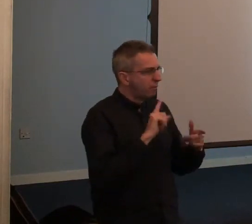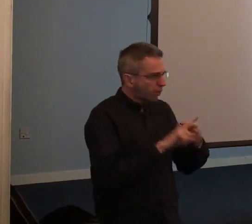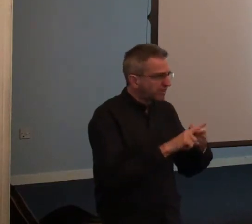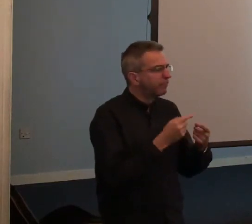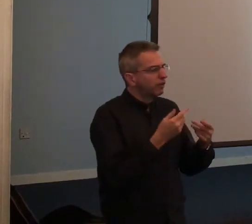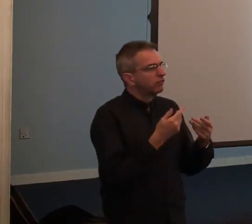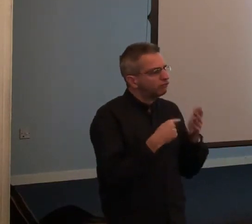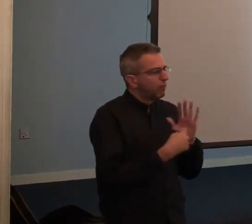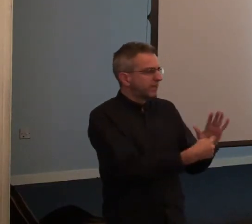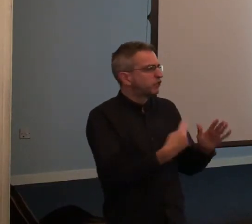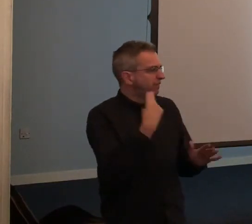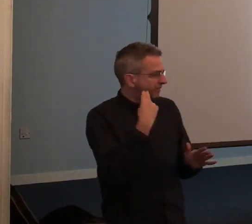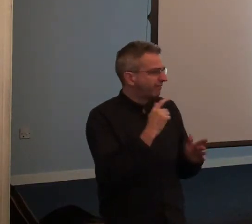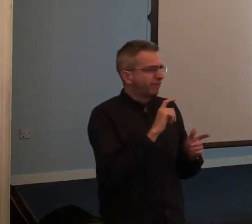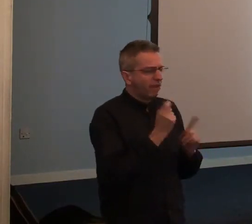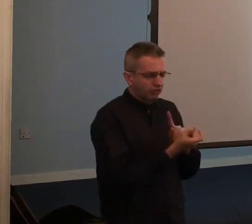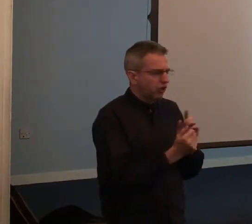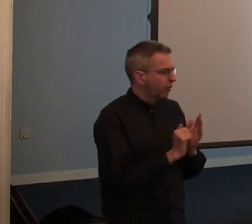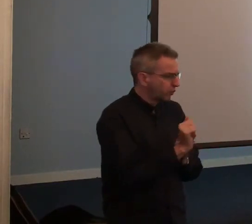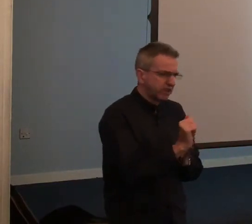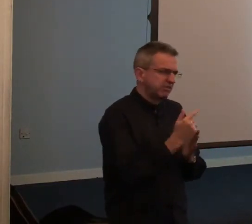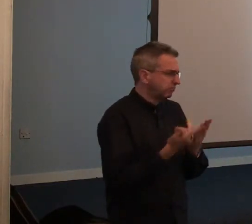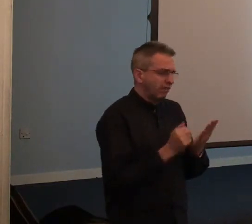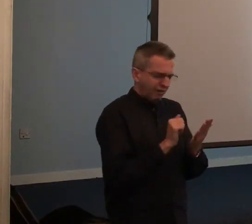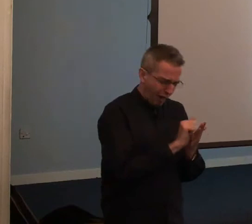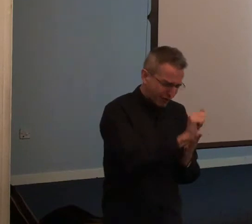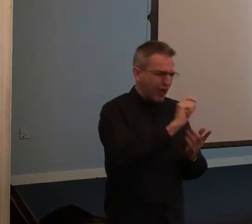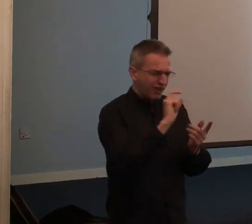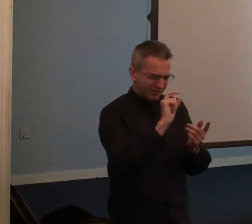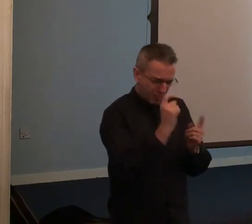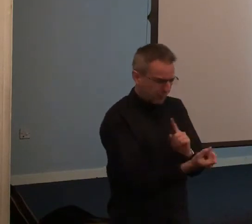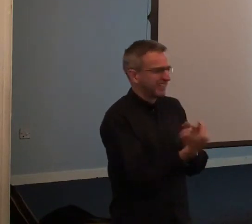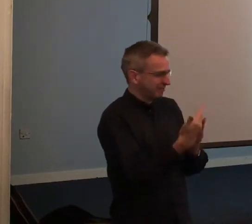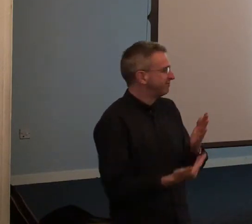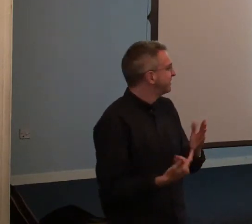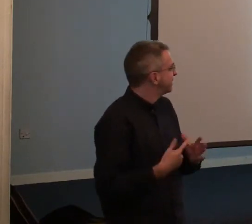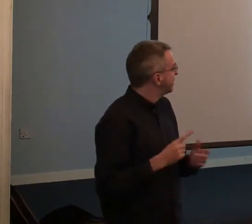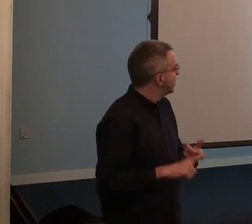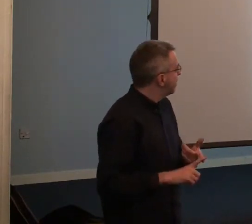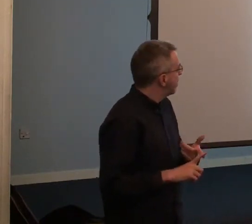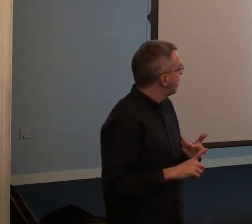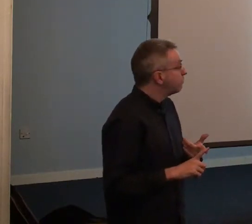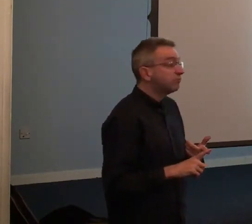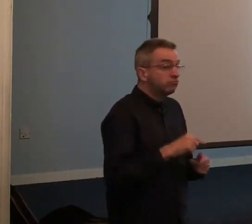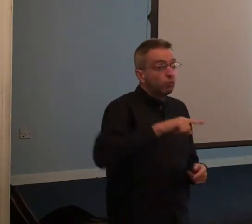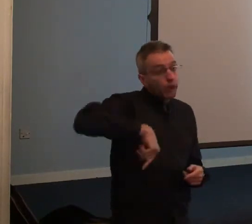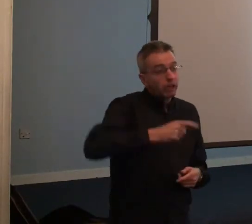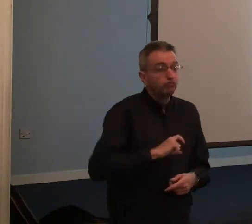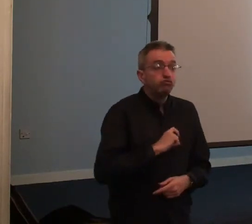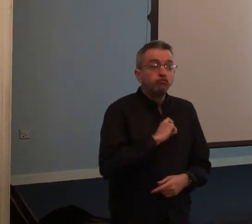And I believe that it's because we showed a positive representation of deaf culture and community, and that influenced the attitude